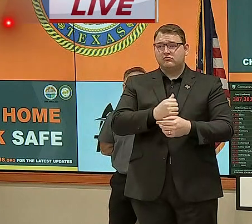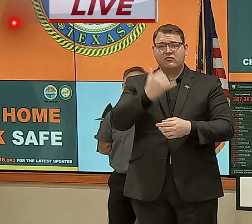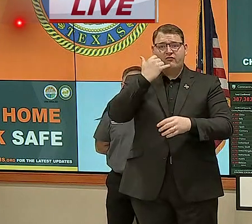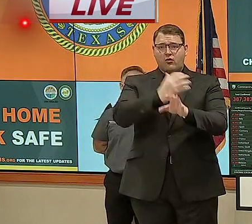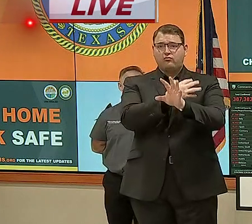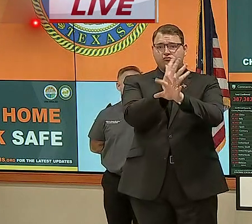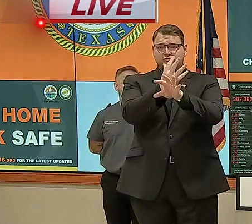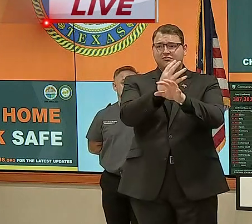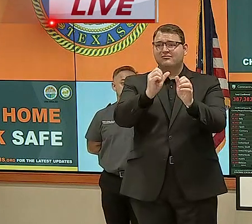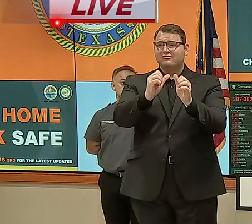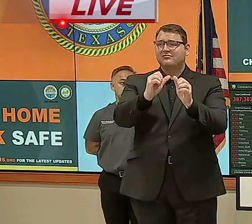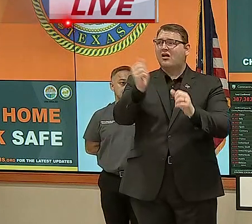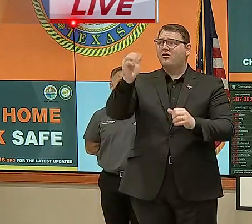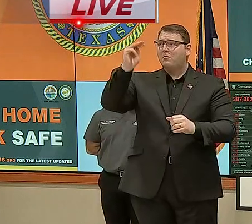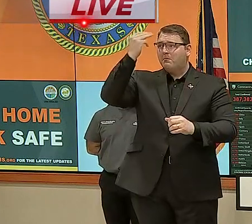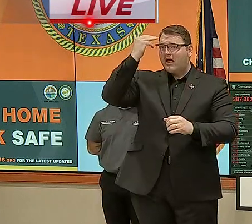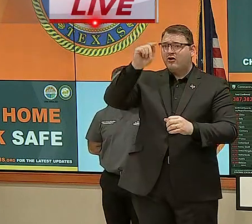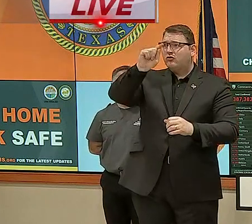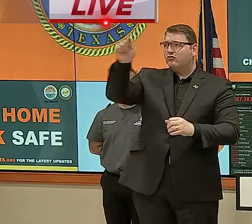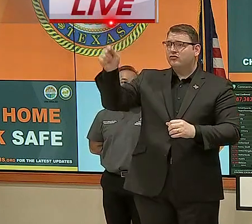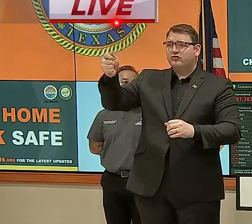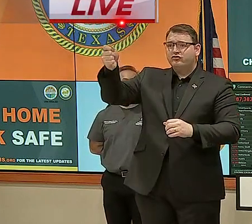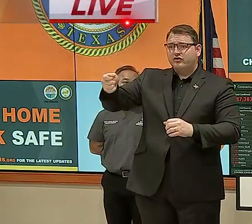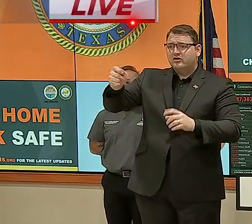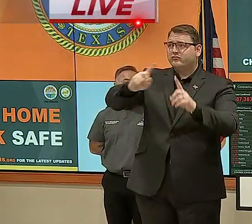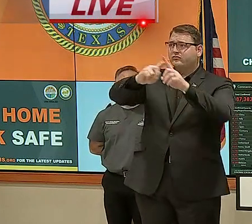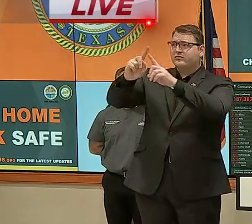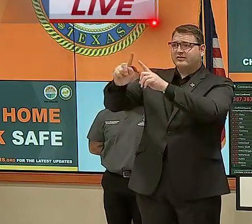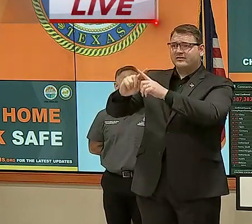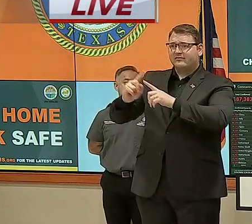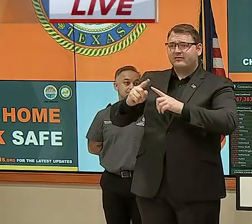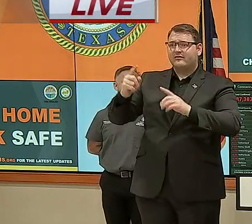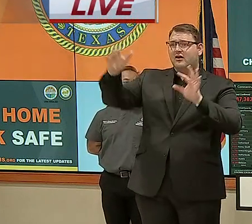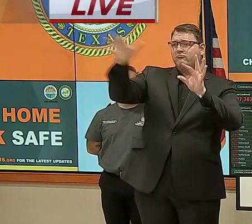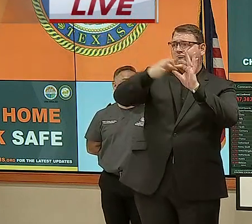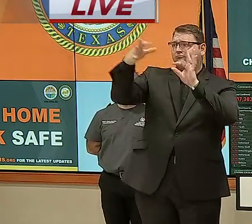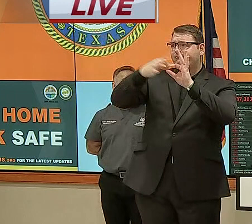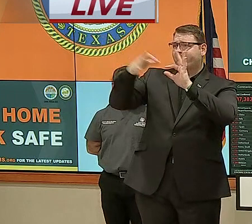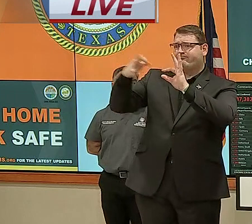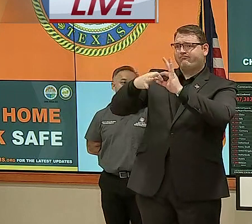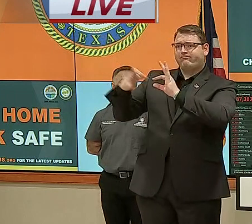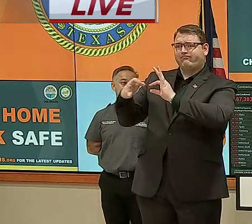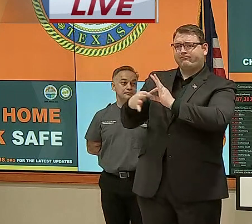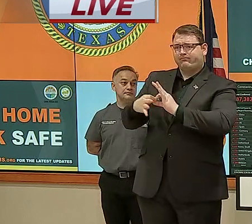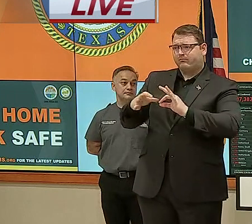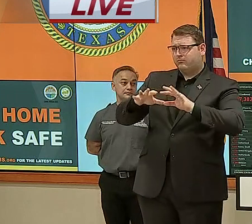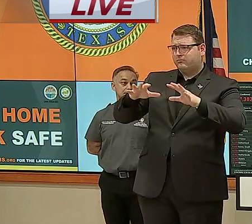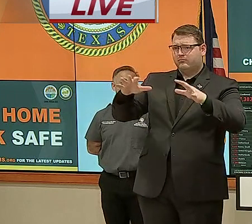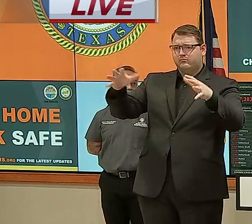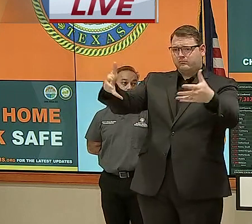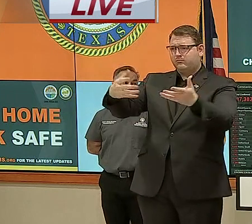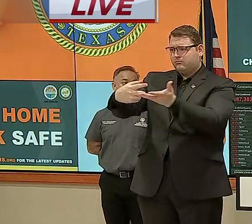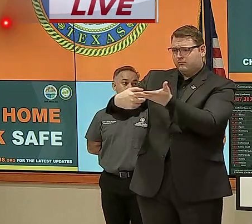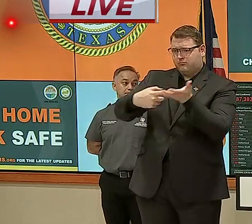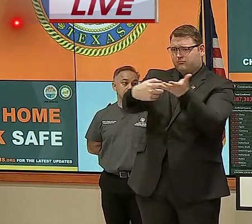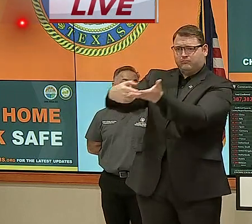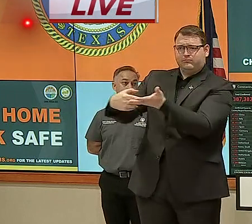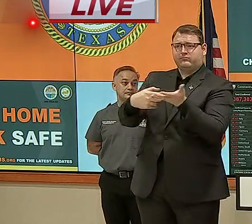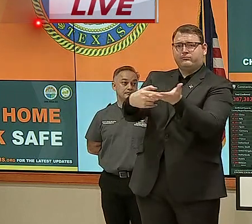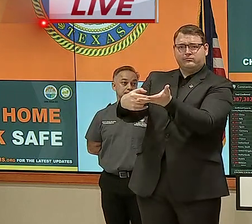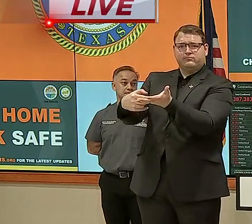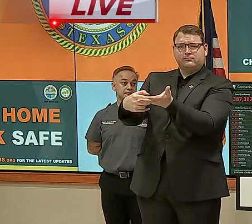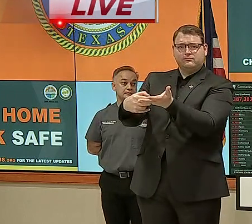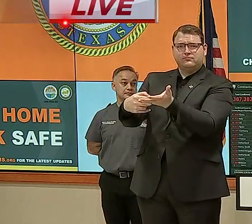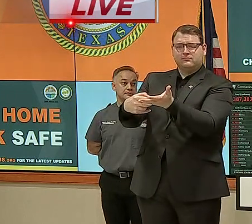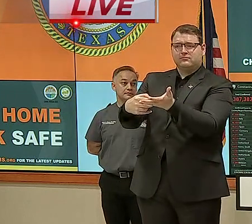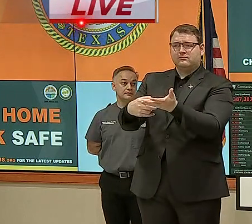50 other mayors and county judges and leaders across our region discussing it. And I